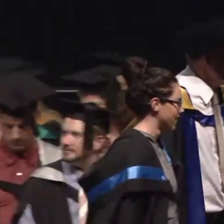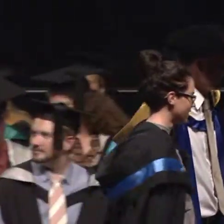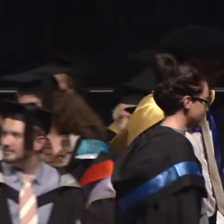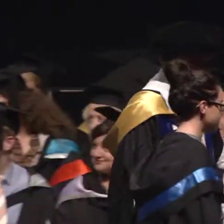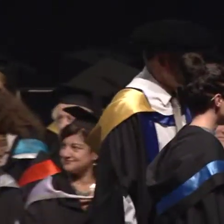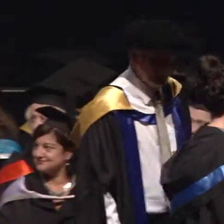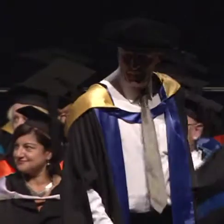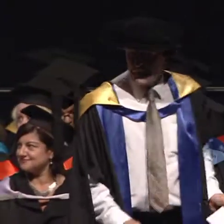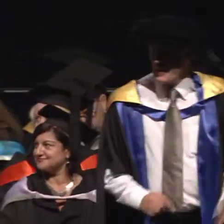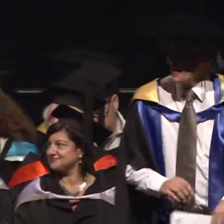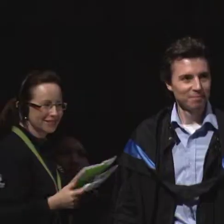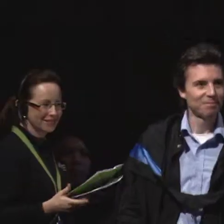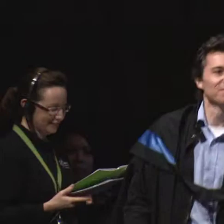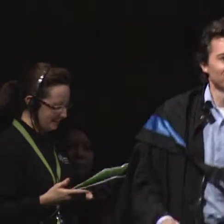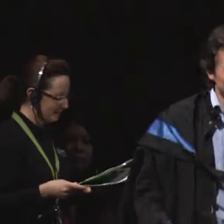Gregory Dunlop.